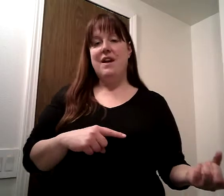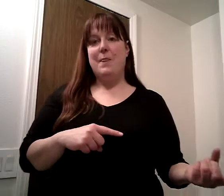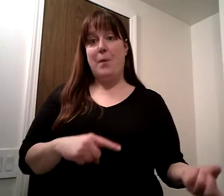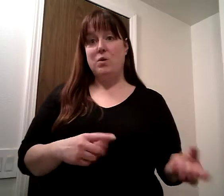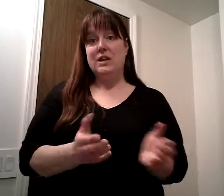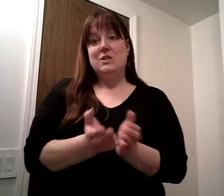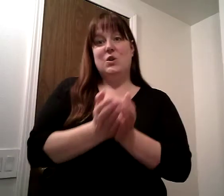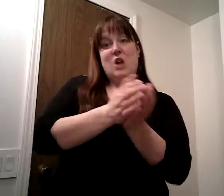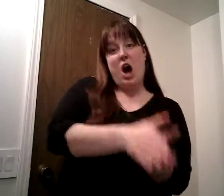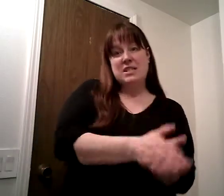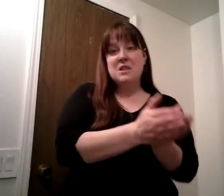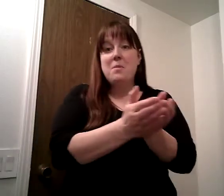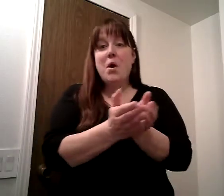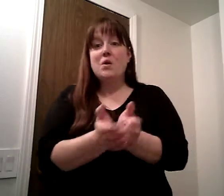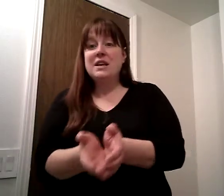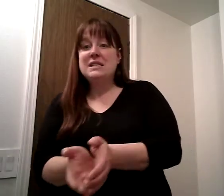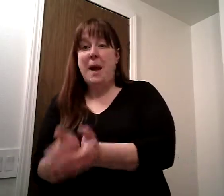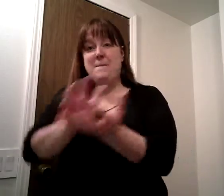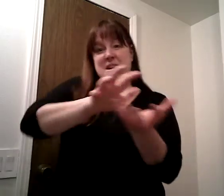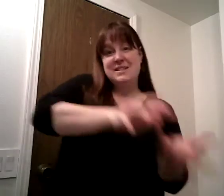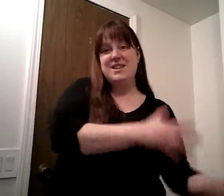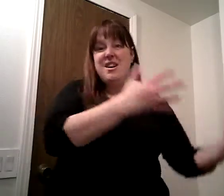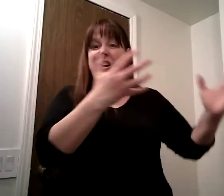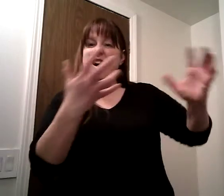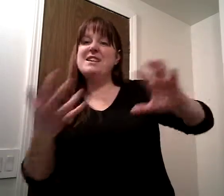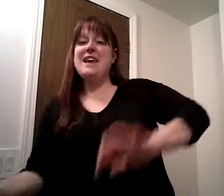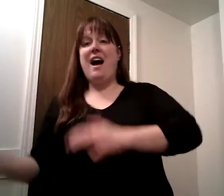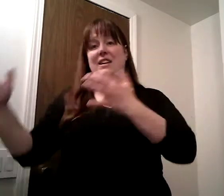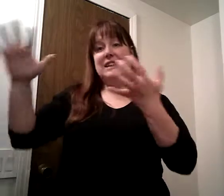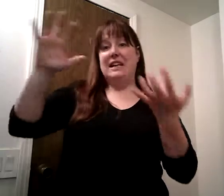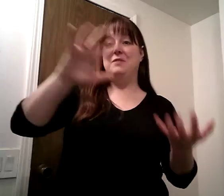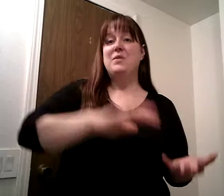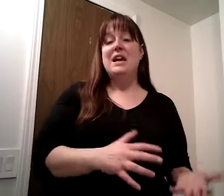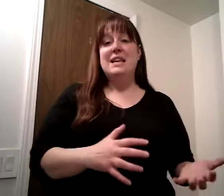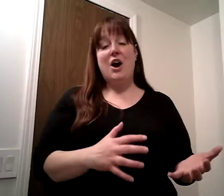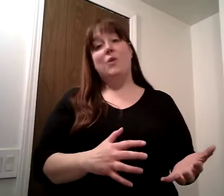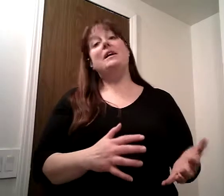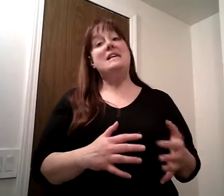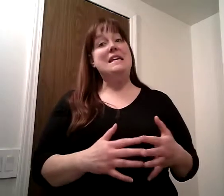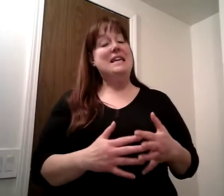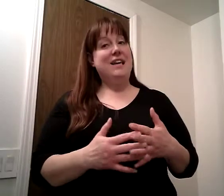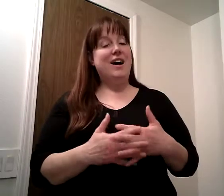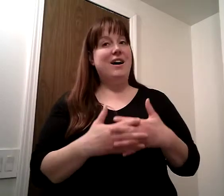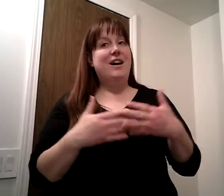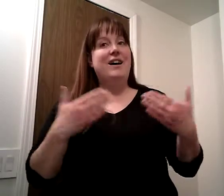the boat. So tossing the boat in a tempest on Galilee. Now,